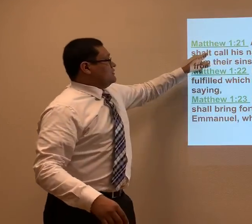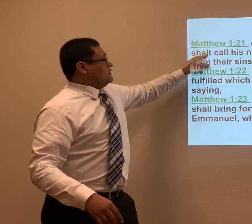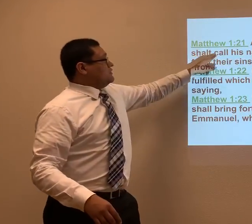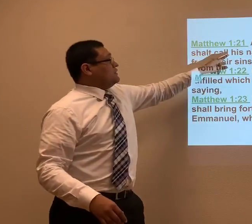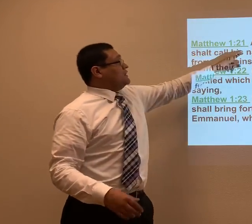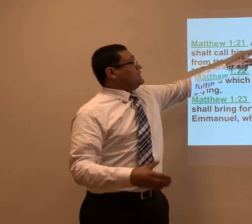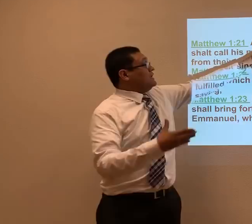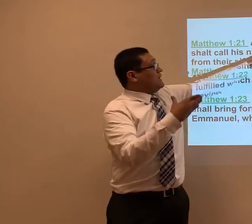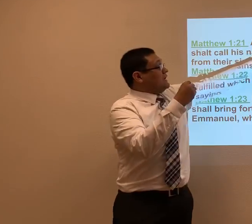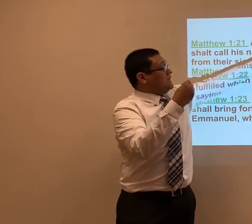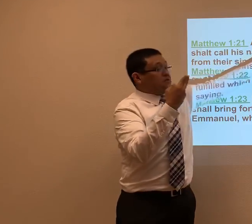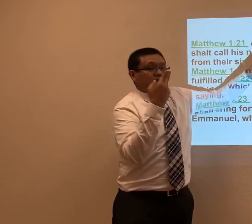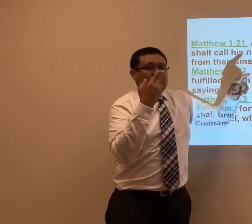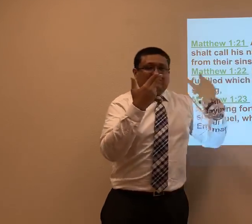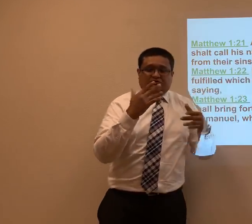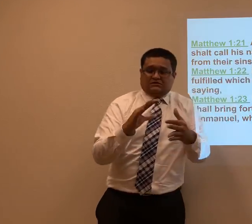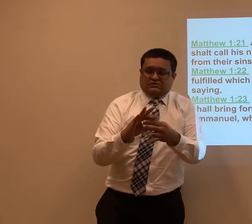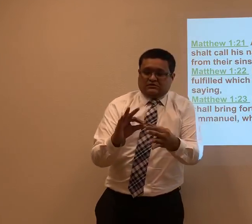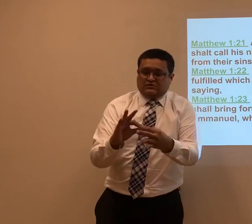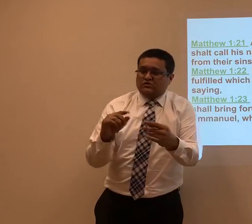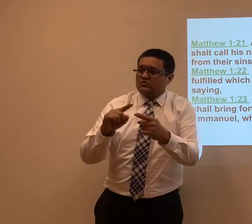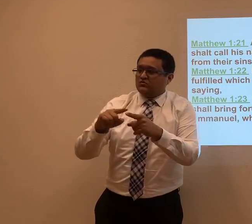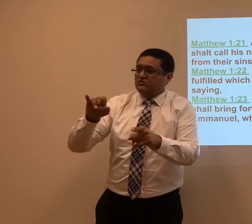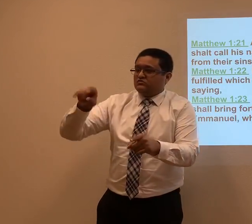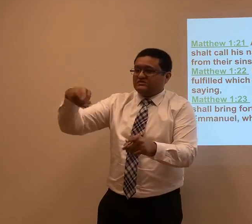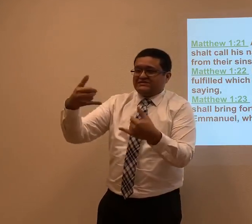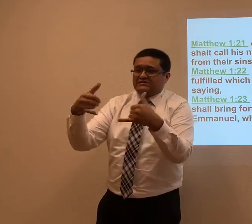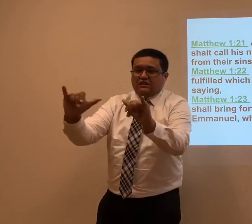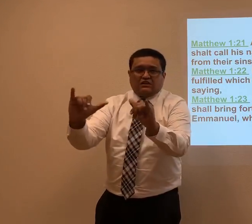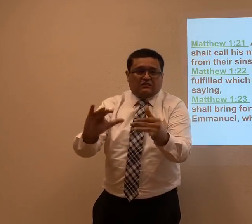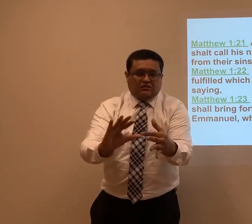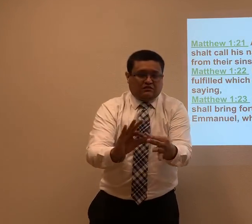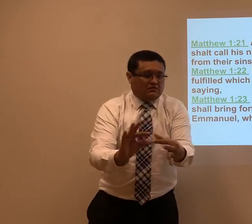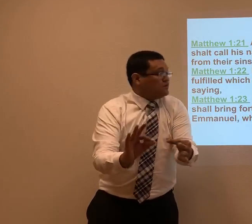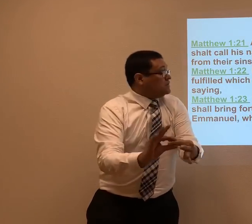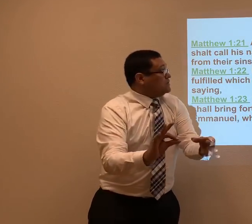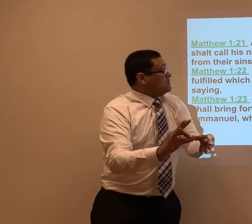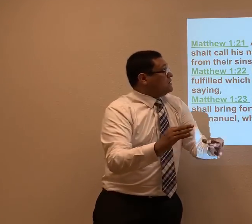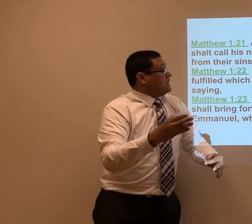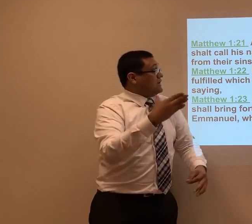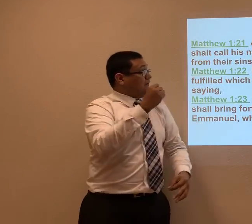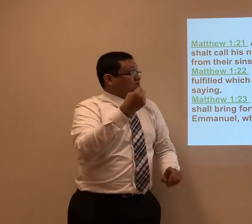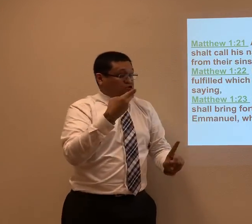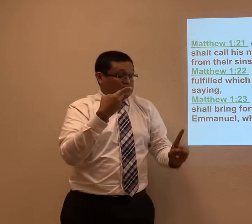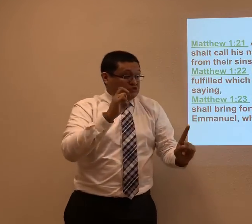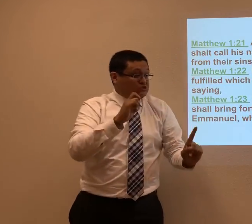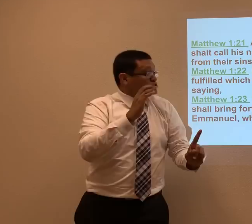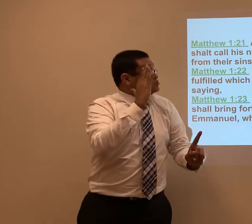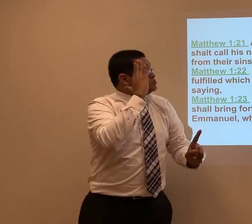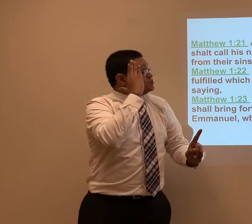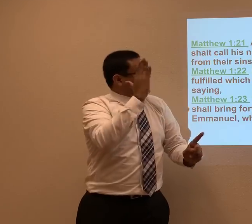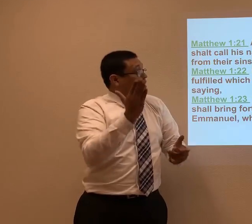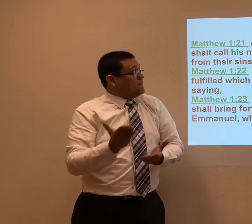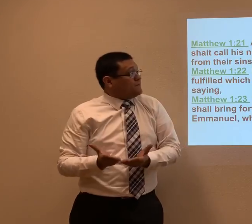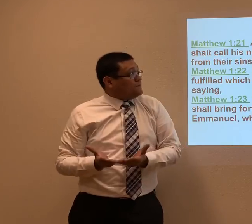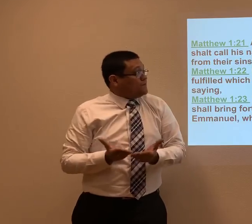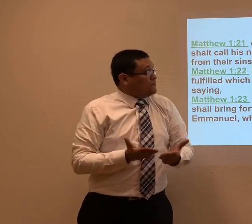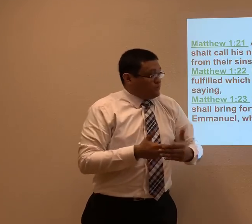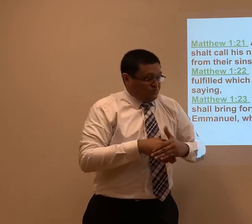So Matthew chapter 1, verse 21 says, and he's talking to Joseph still, and the angel's saying, and she